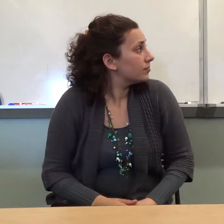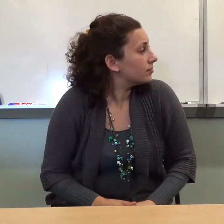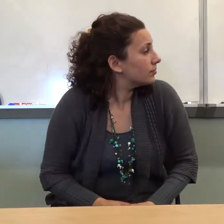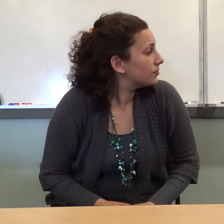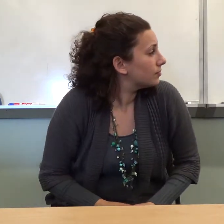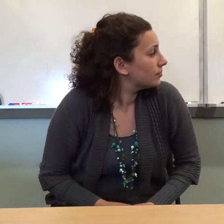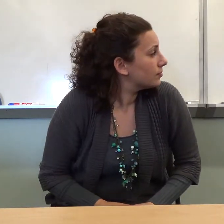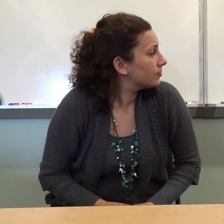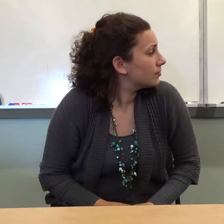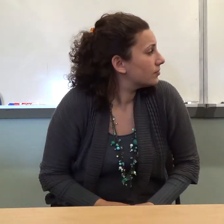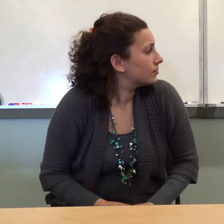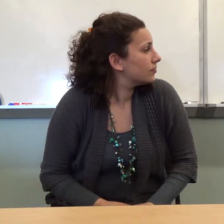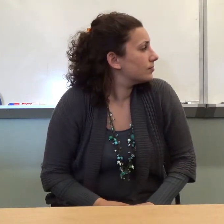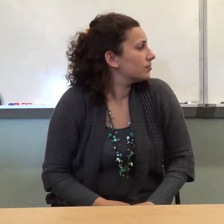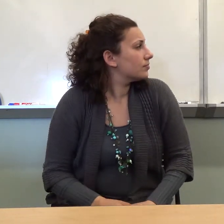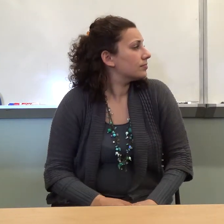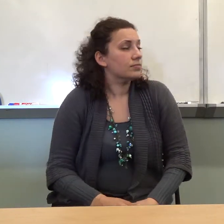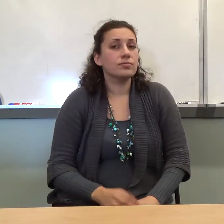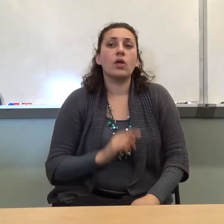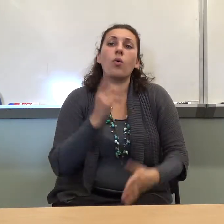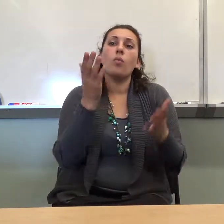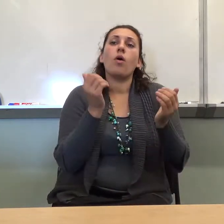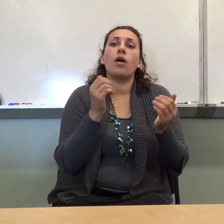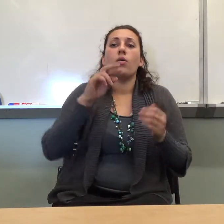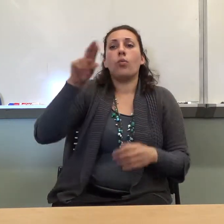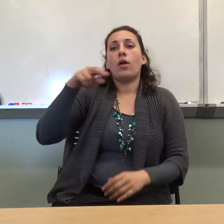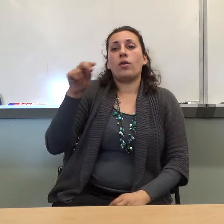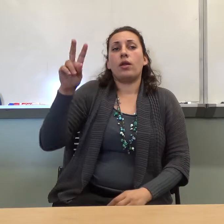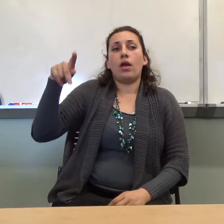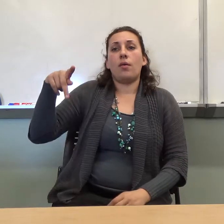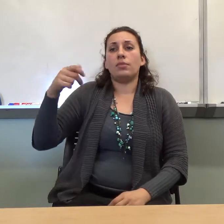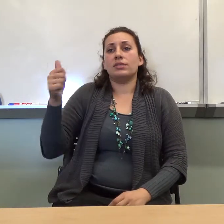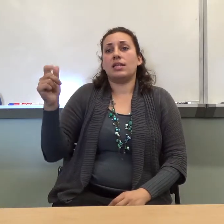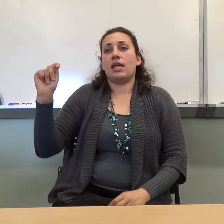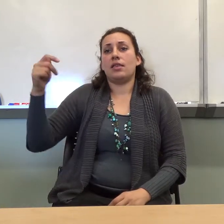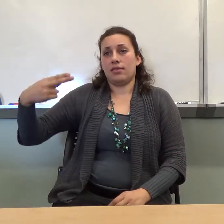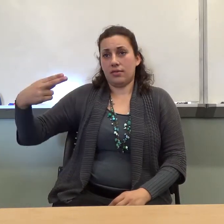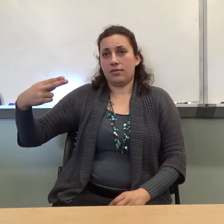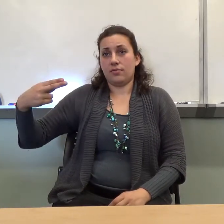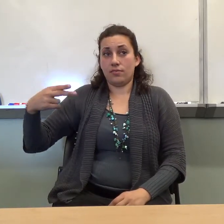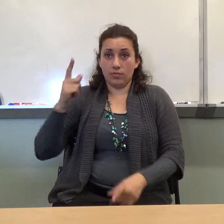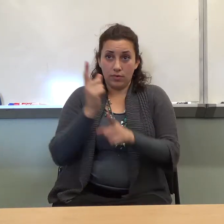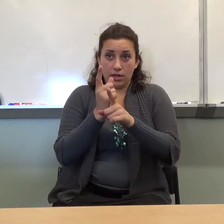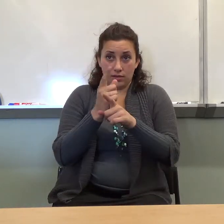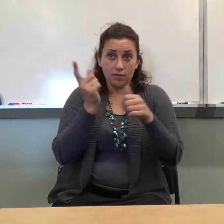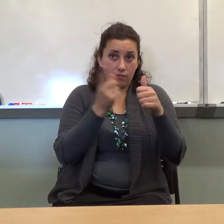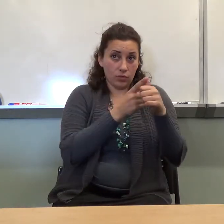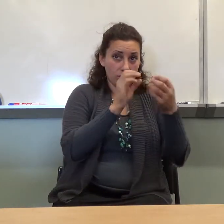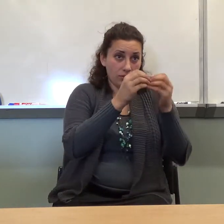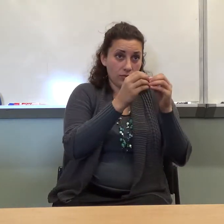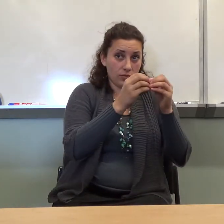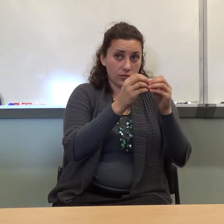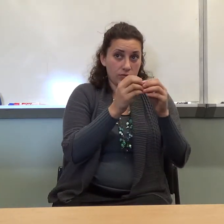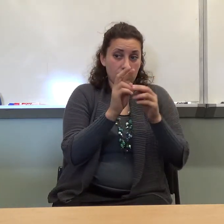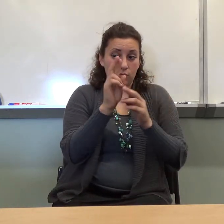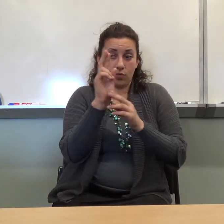They want it rounded to the tenths position. So this is the position we're going to round to, right? The first one to the right of the decimal